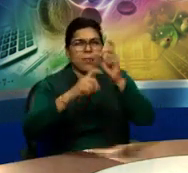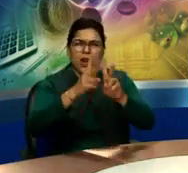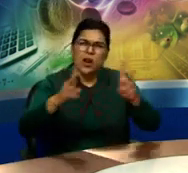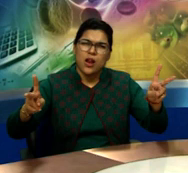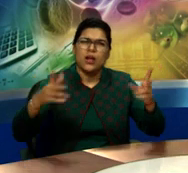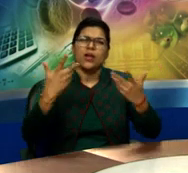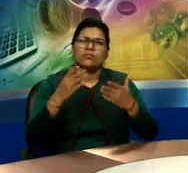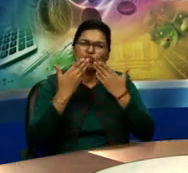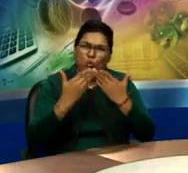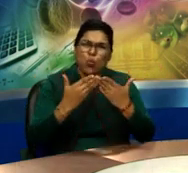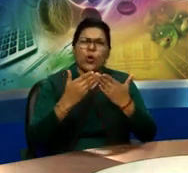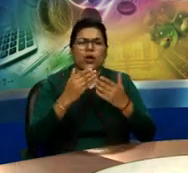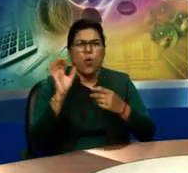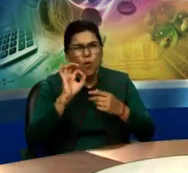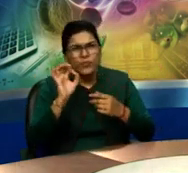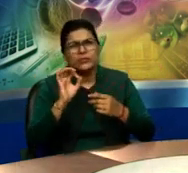This is also the